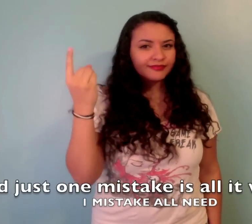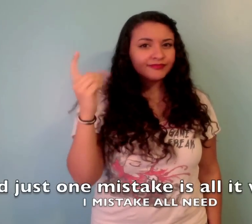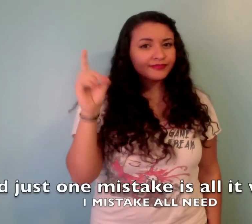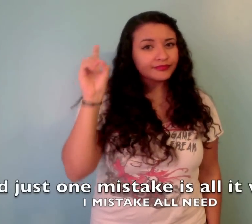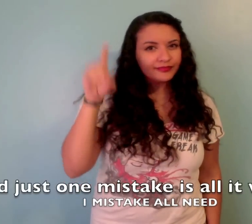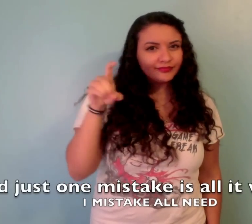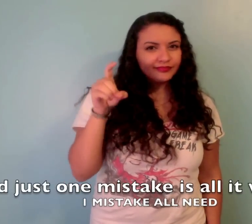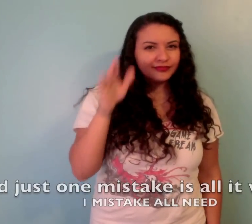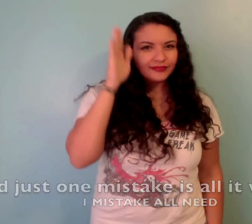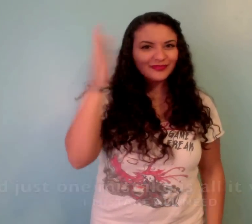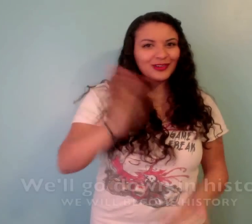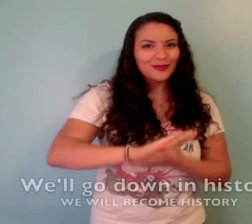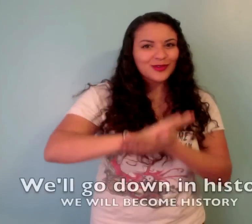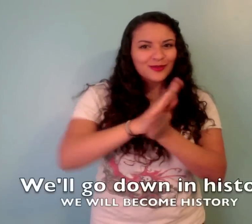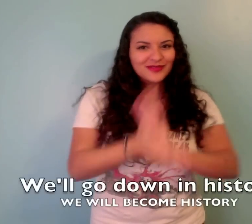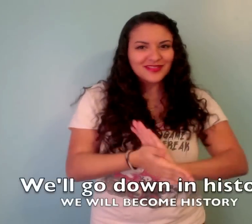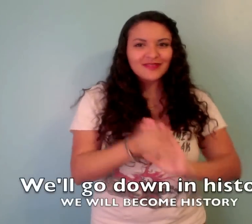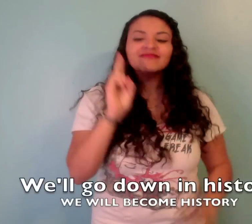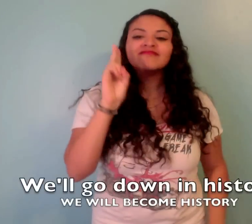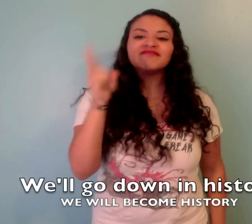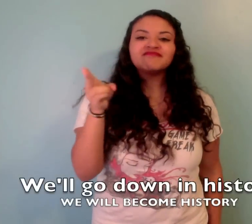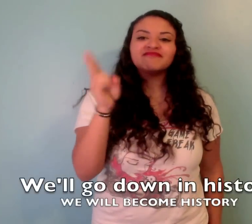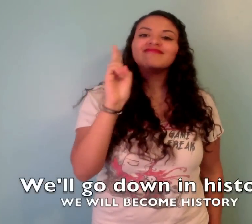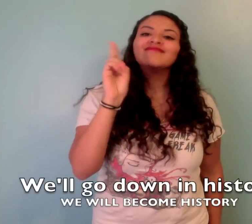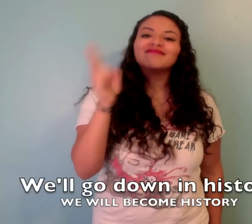all it will take Will go down in history,